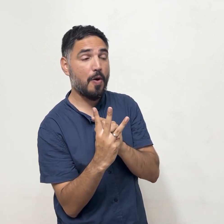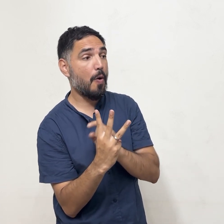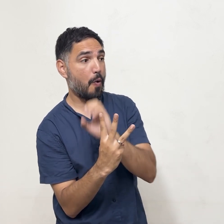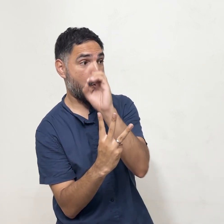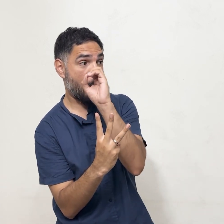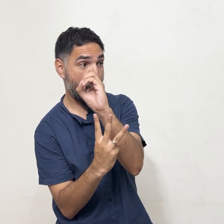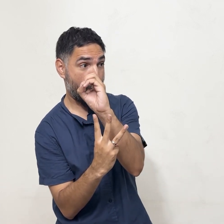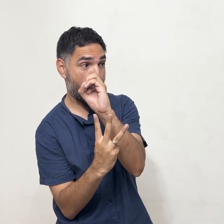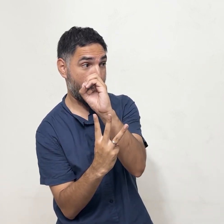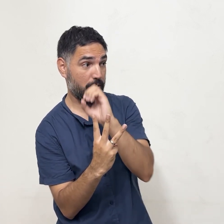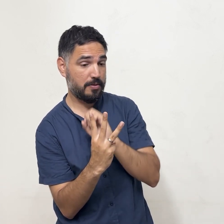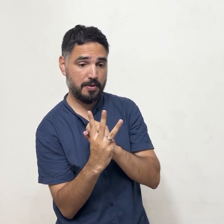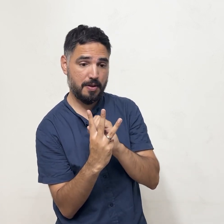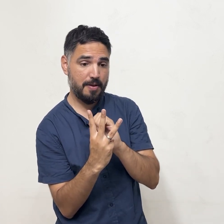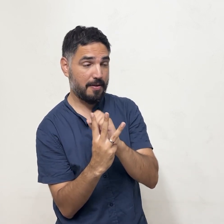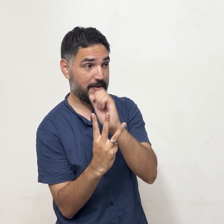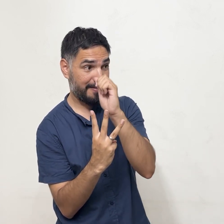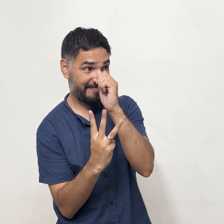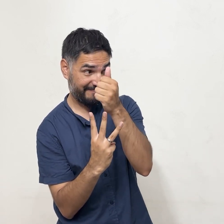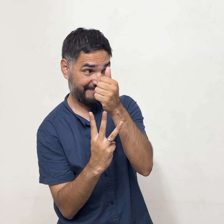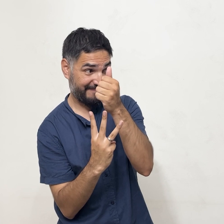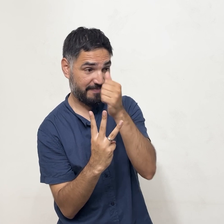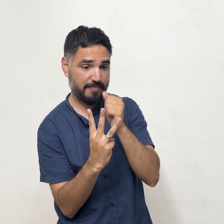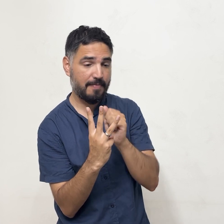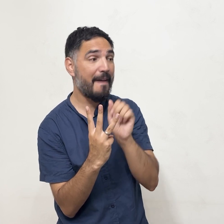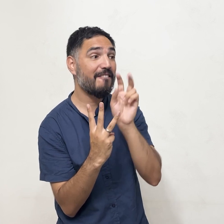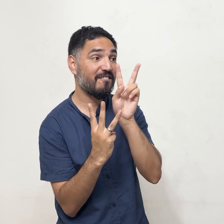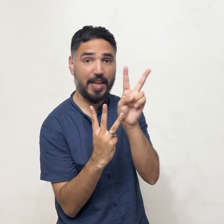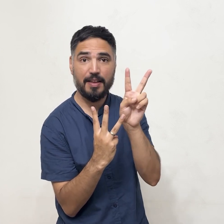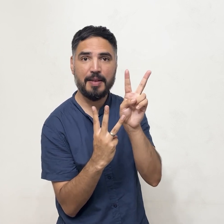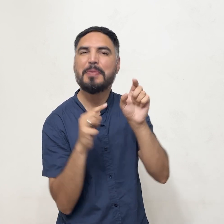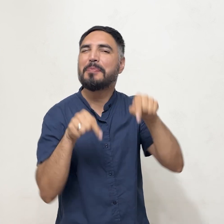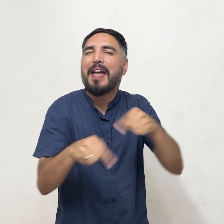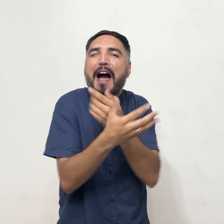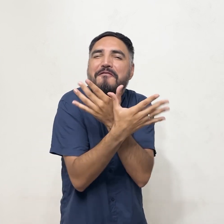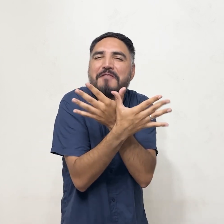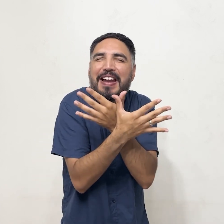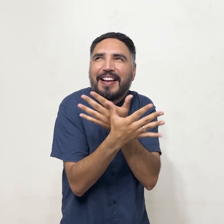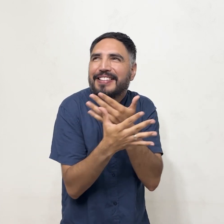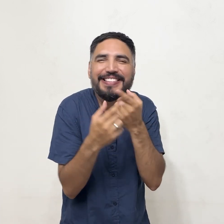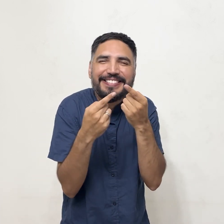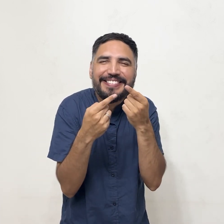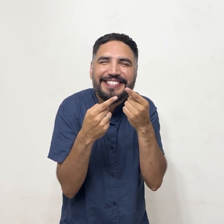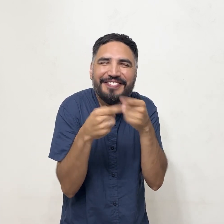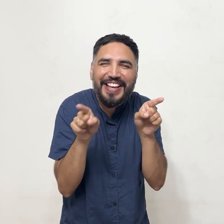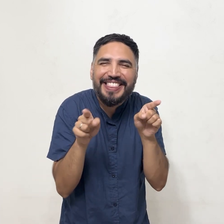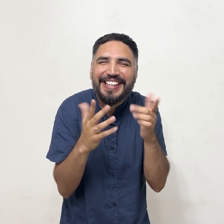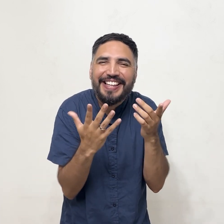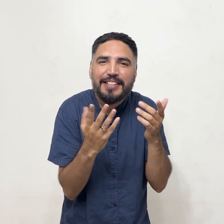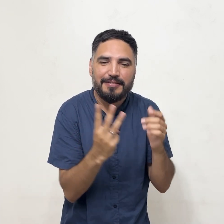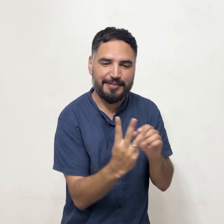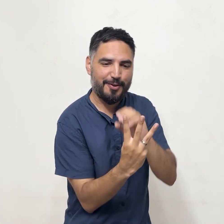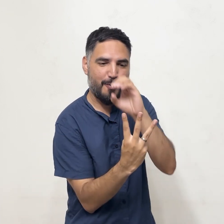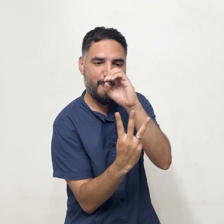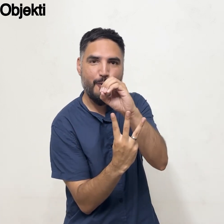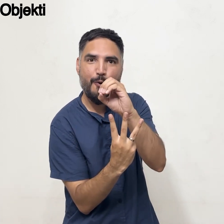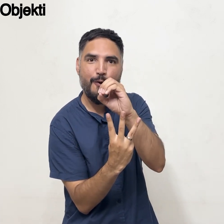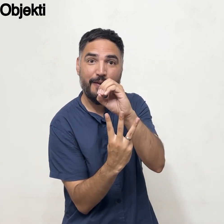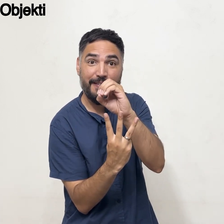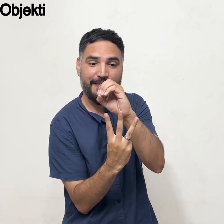the object, the subject, and the verb. Here in Albania, the initials will be OSF because